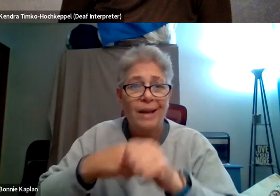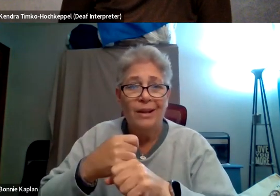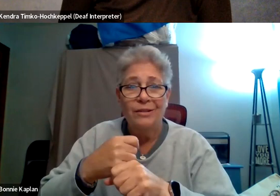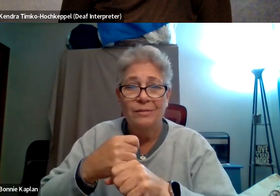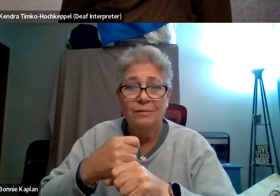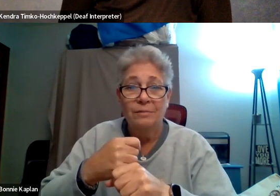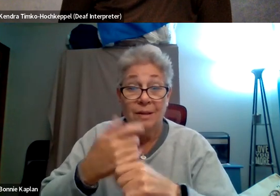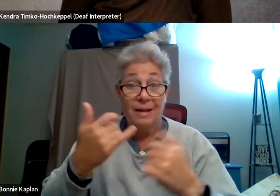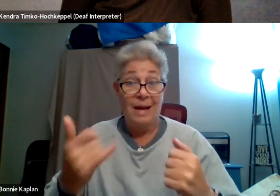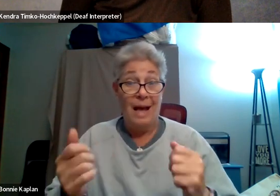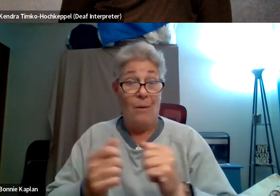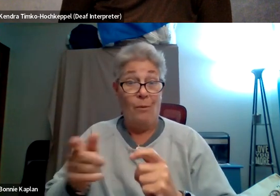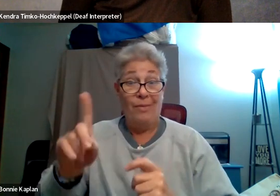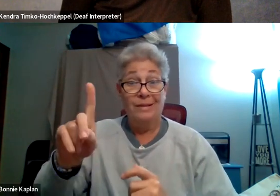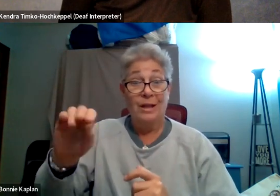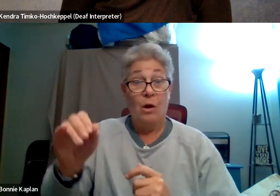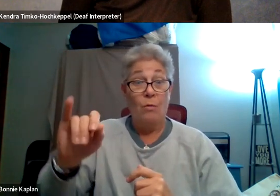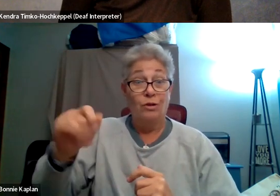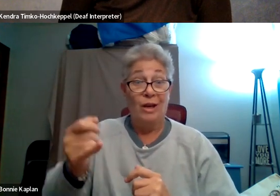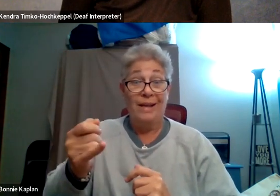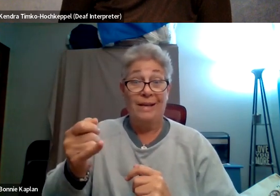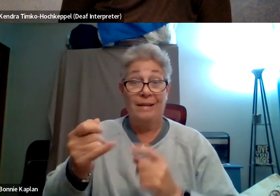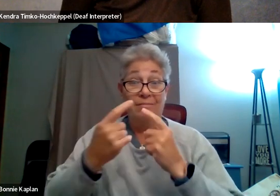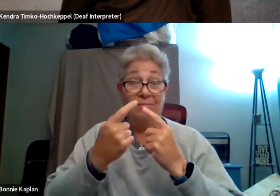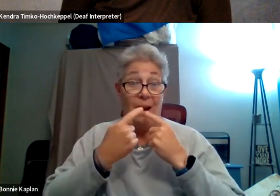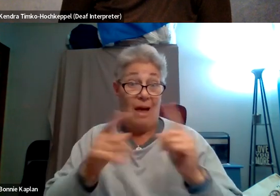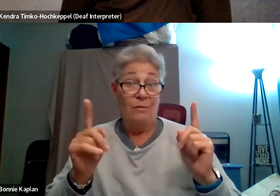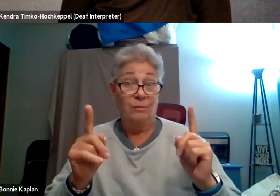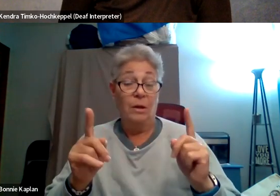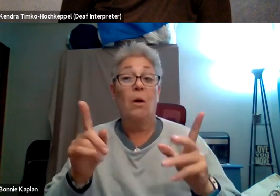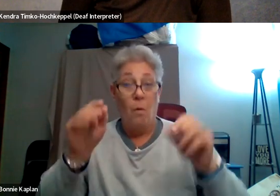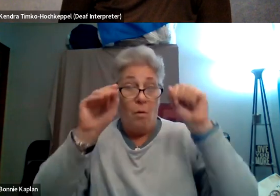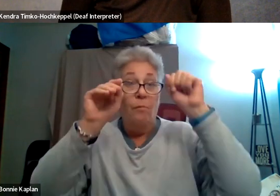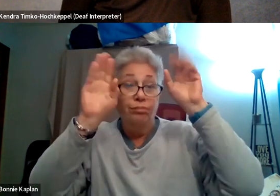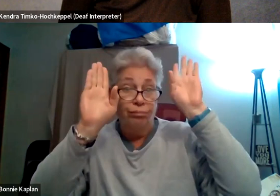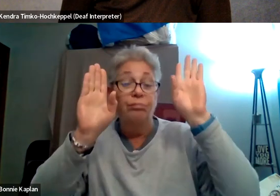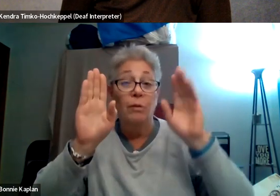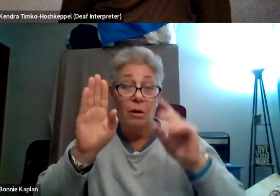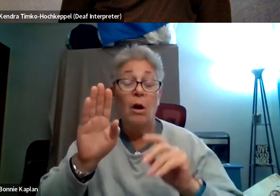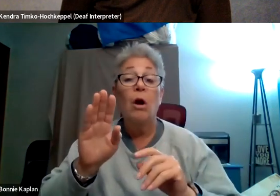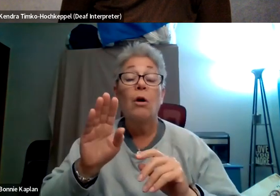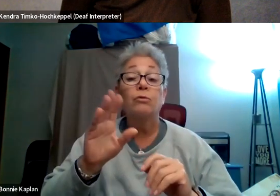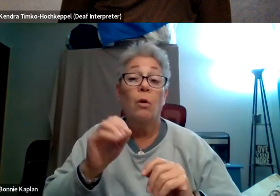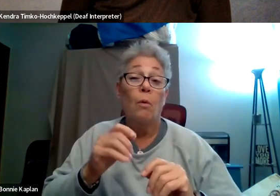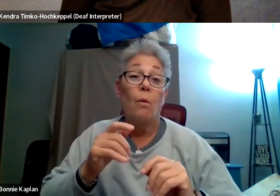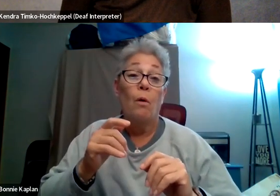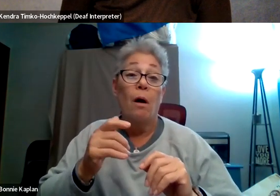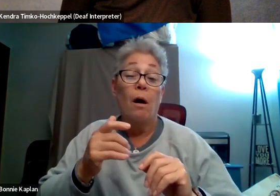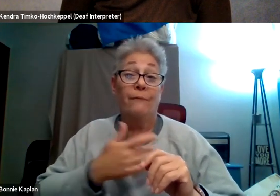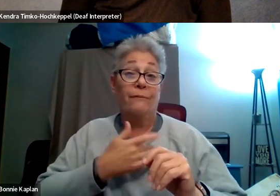Over 20 years, that policy hasn't been changed. And now with the DOJ involvement and announcing the settlement, so